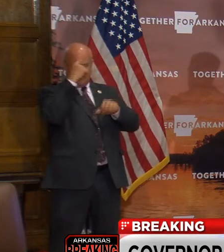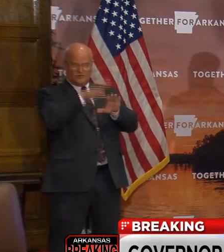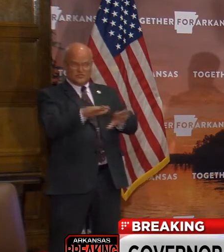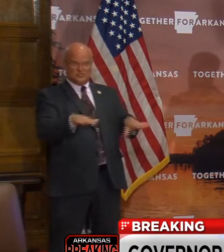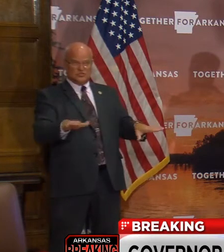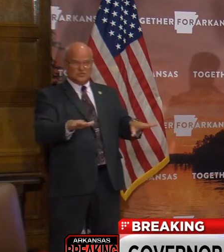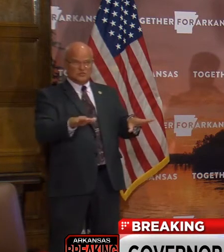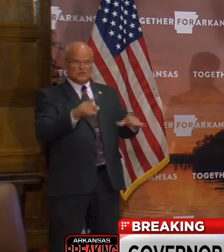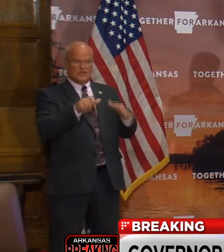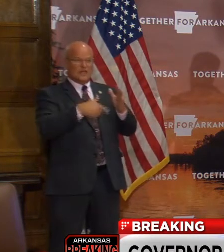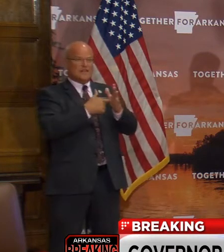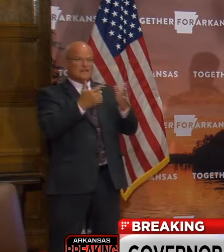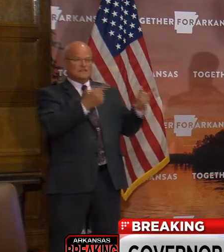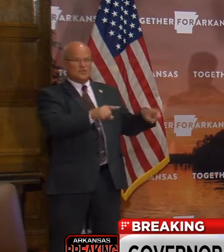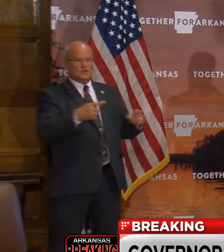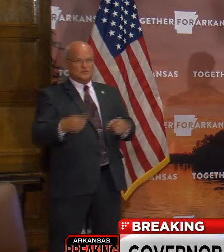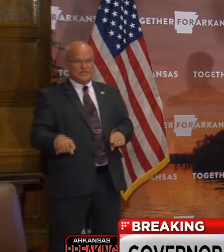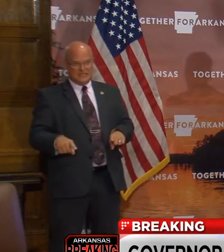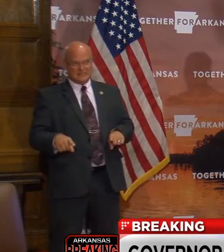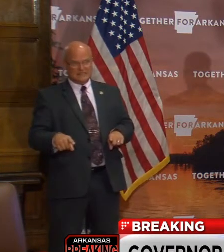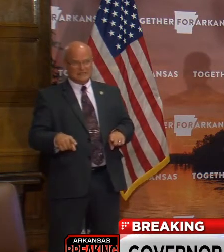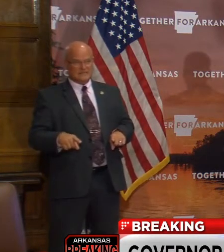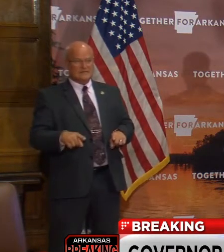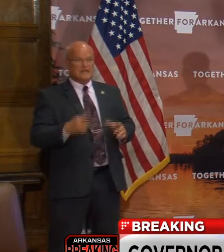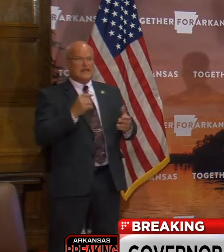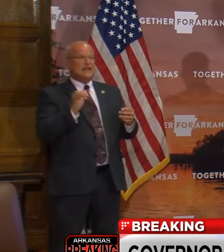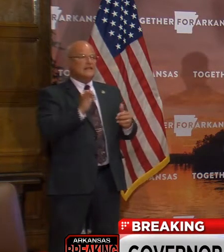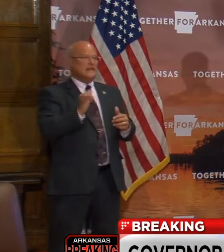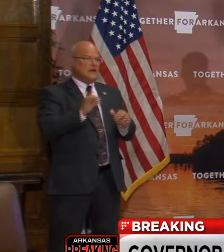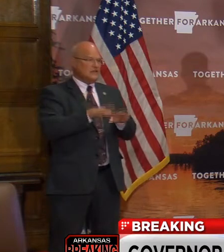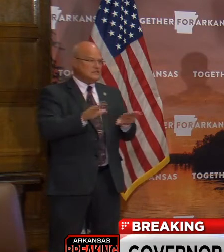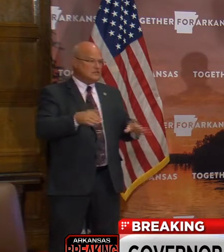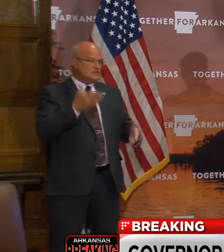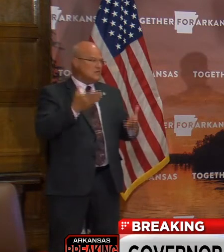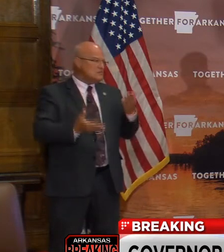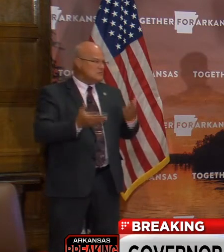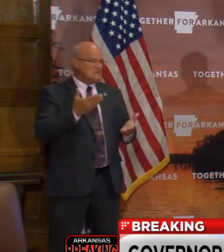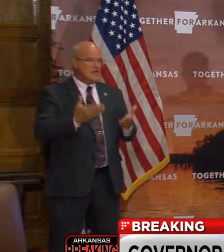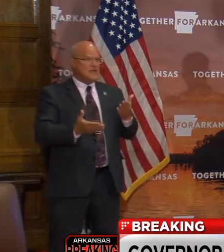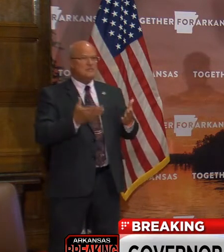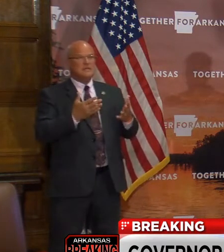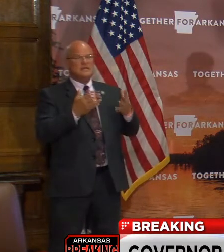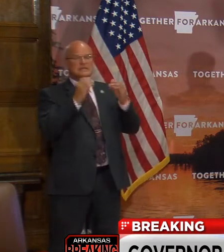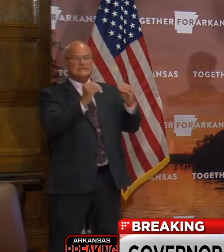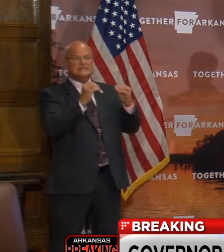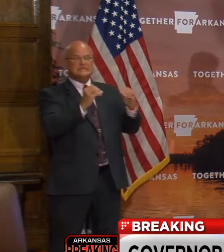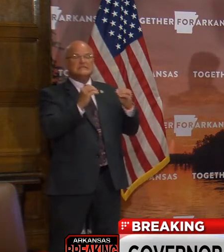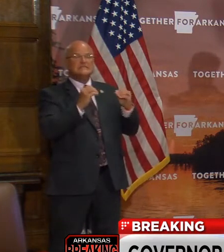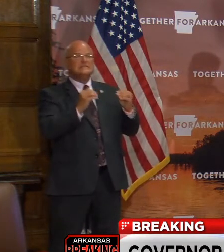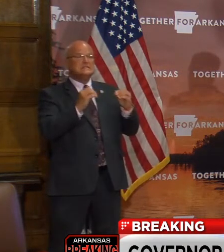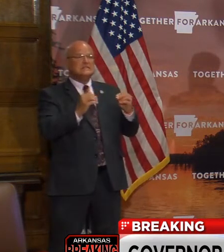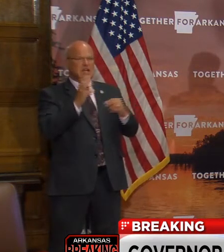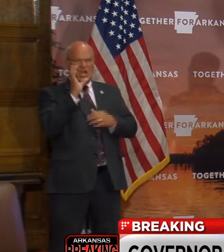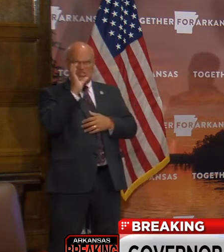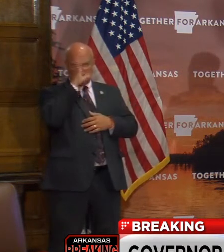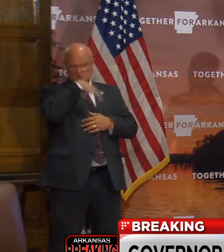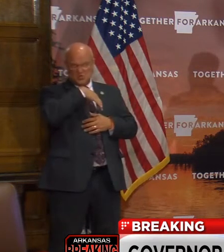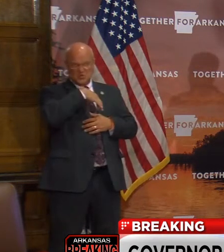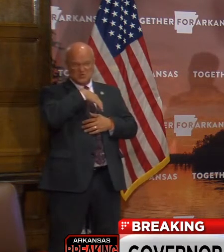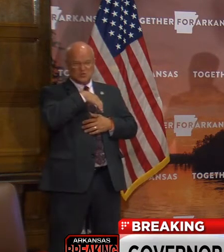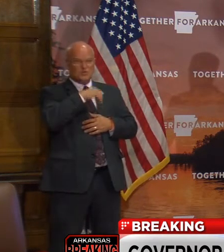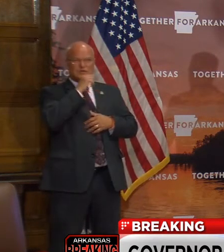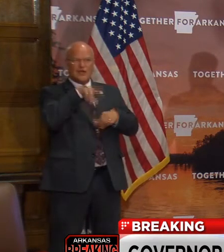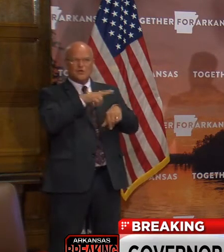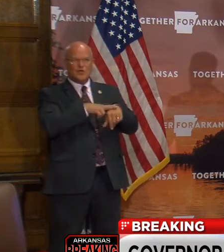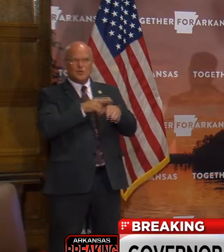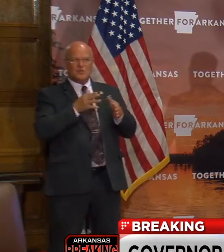children under these circumstances in which children may be educated in unusual or atypical